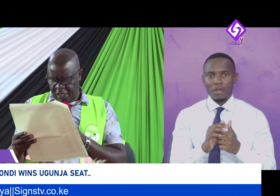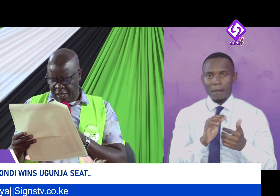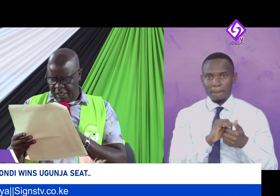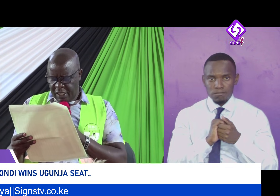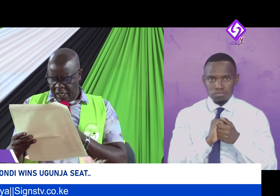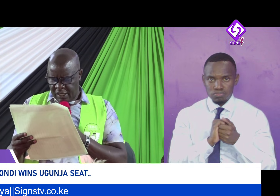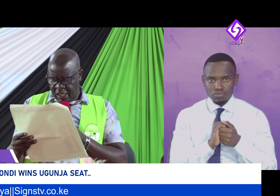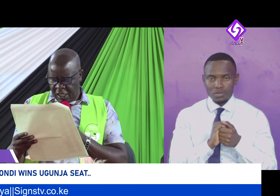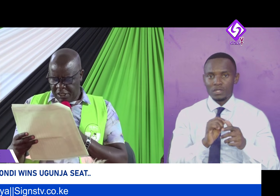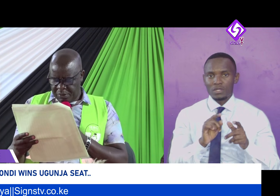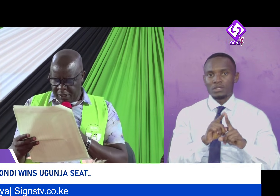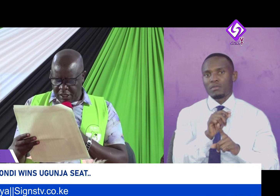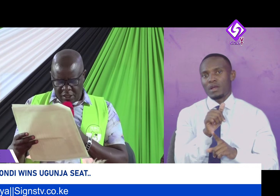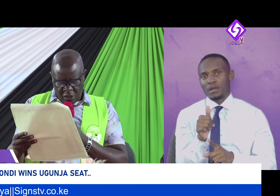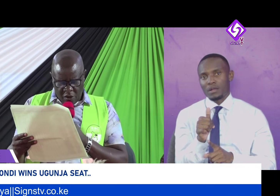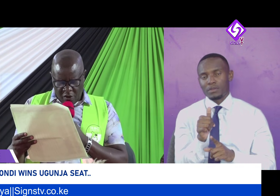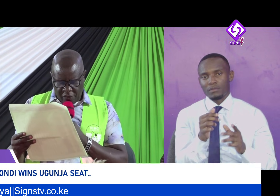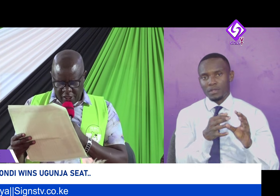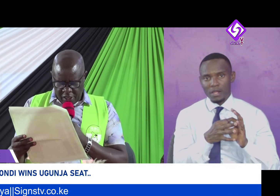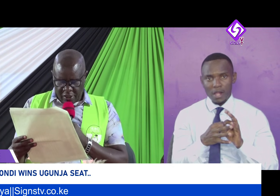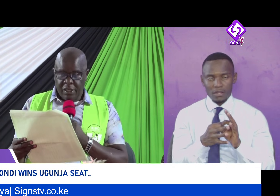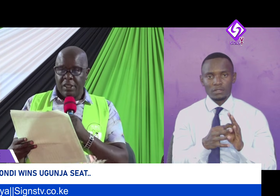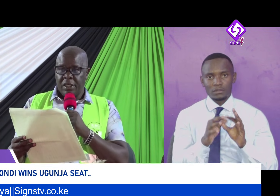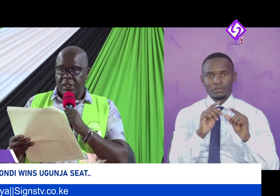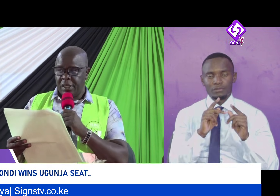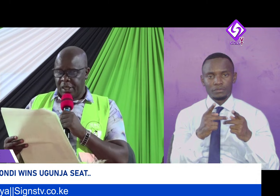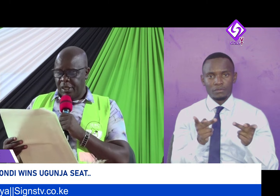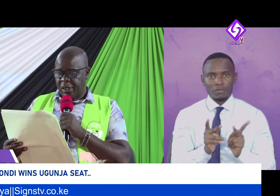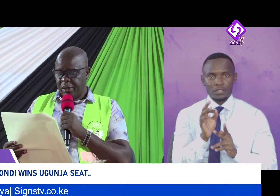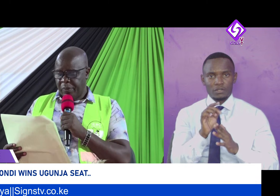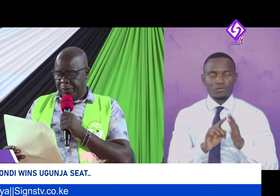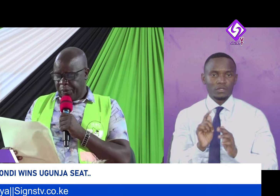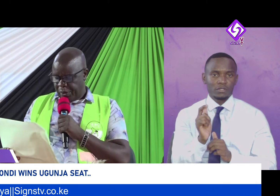of Kenya, and the Alliance Party of Kenya.